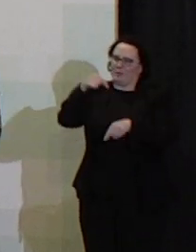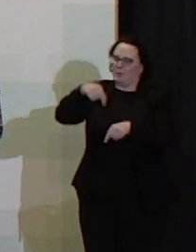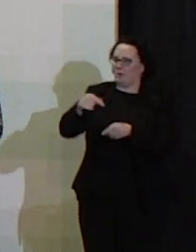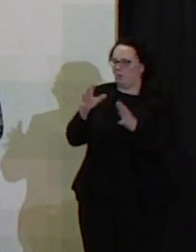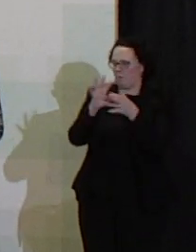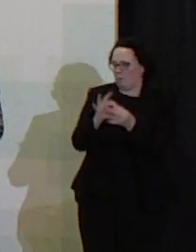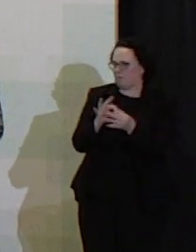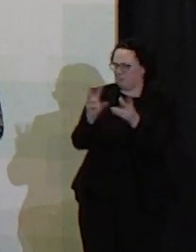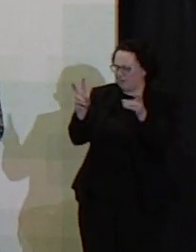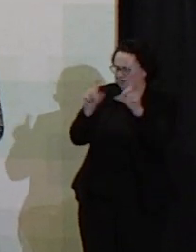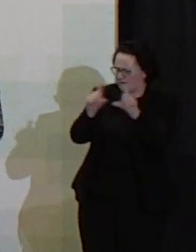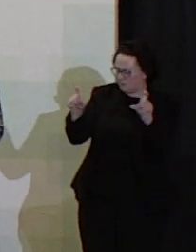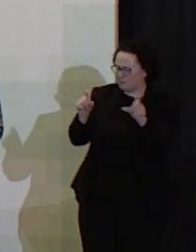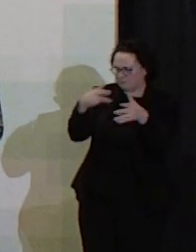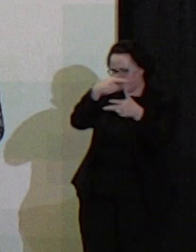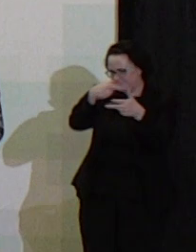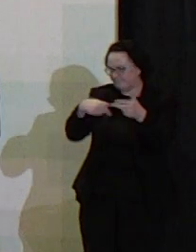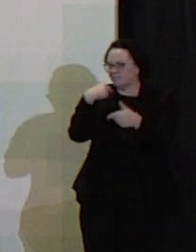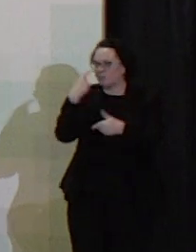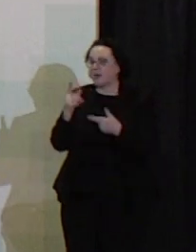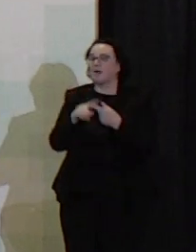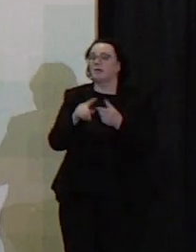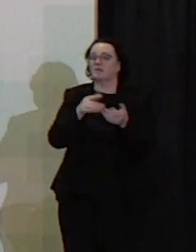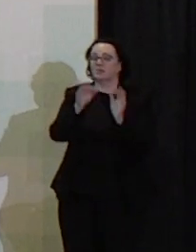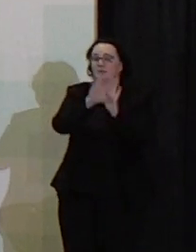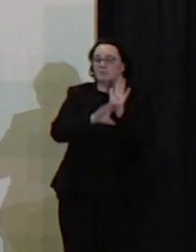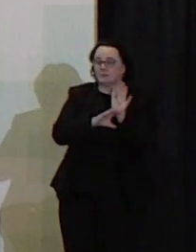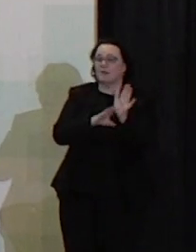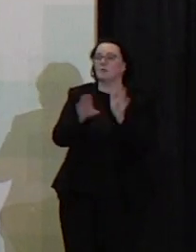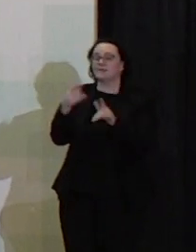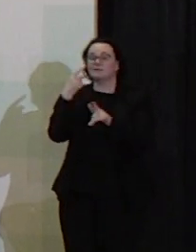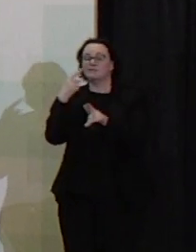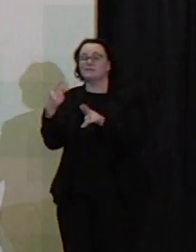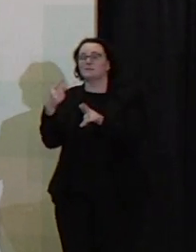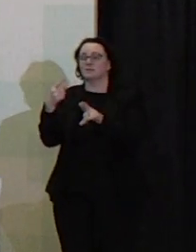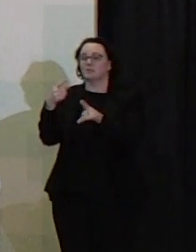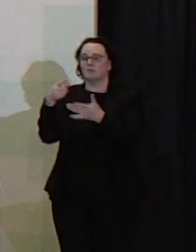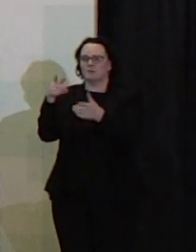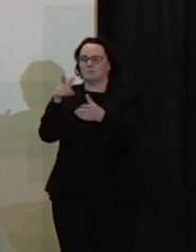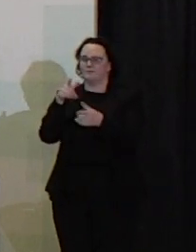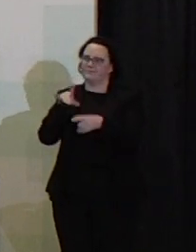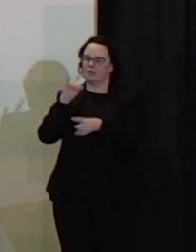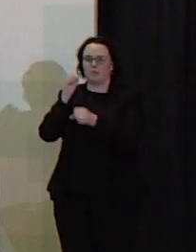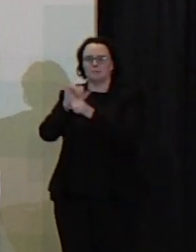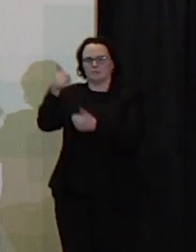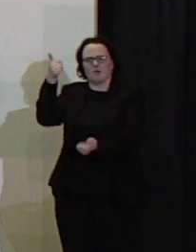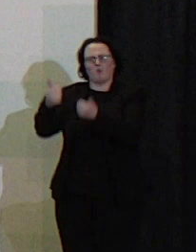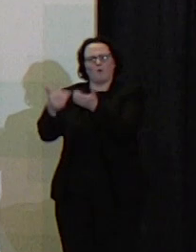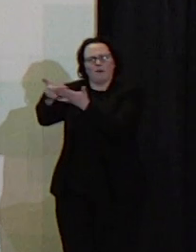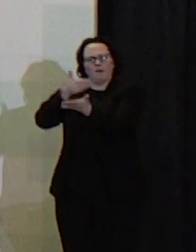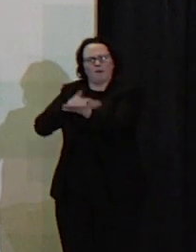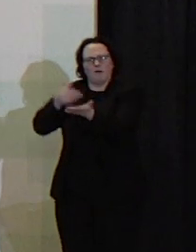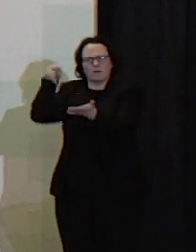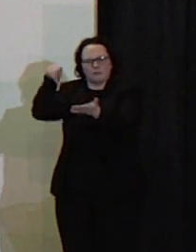morning. Having looked at the Constitution, we will hear how the courts interpret the Constitution, how that affects our laws